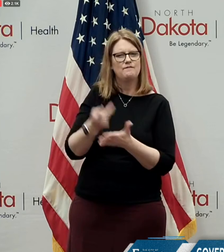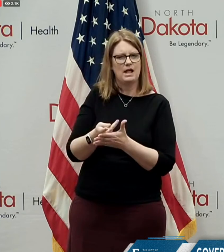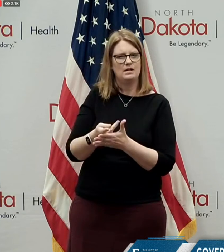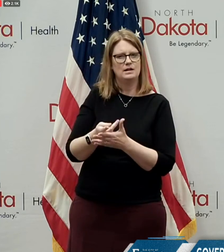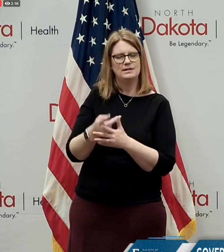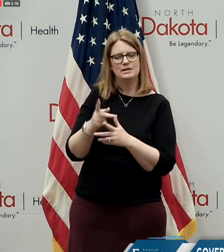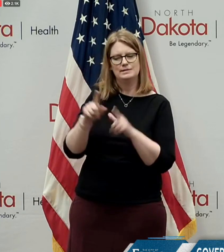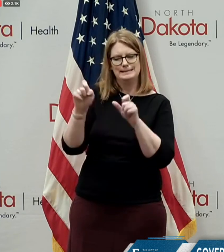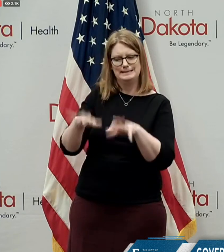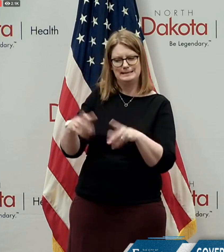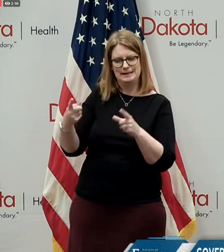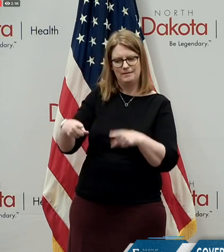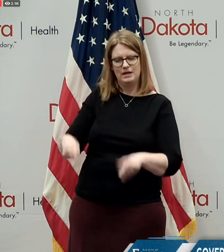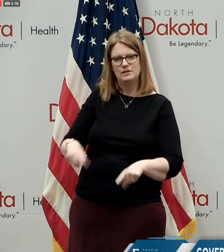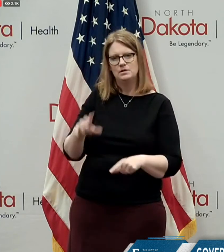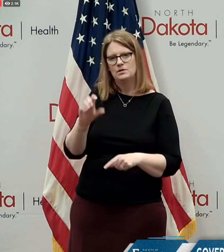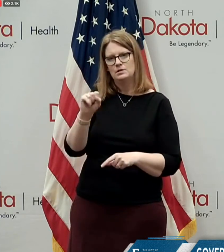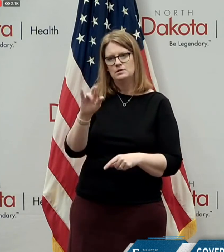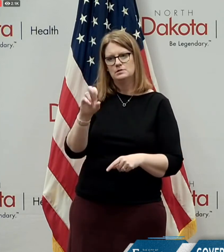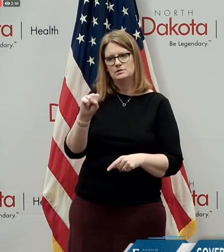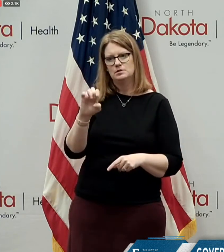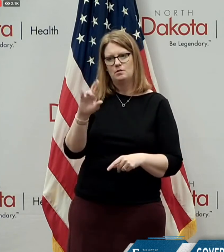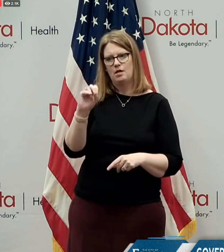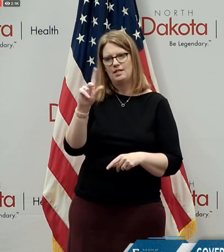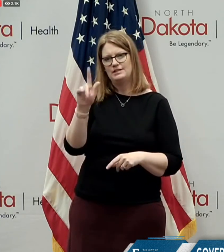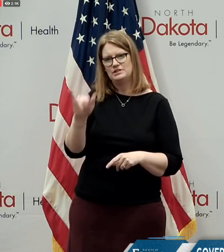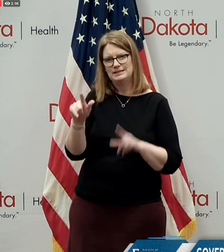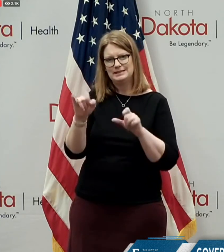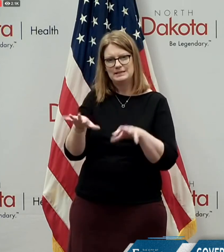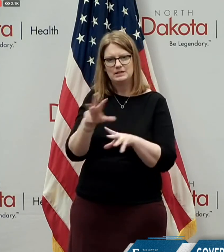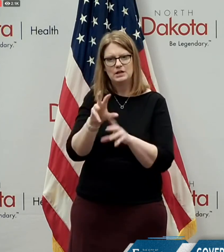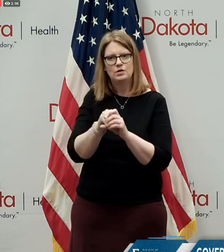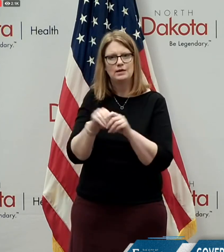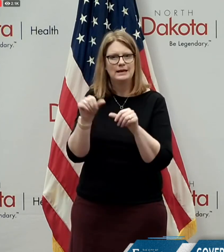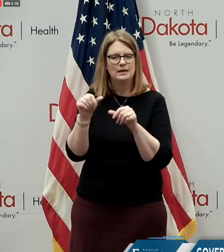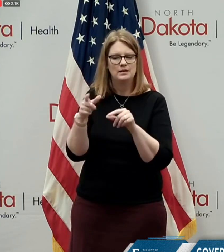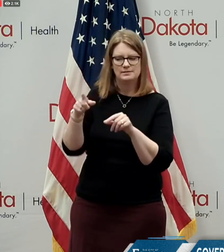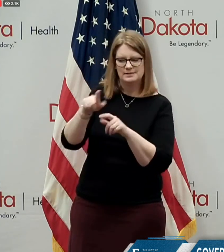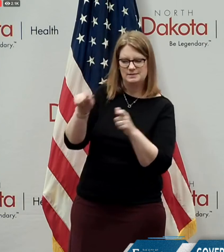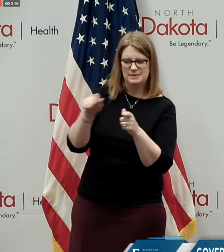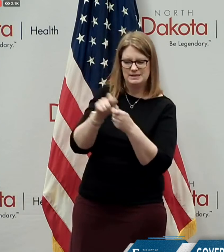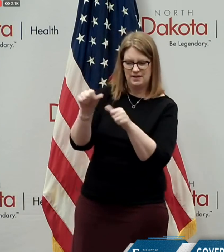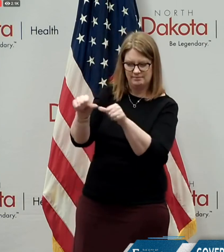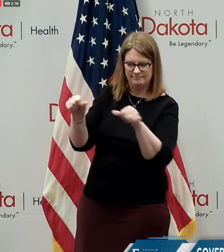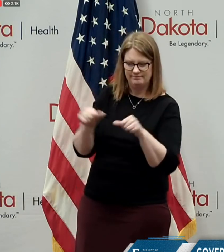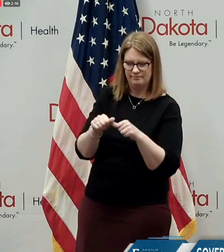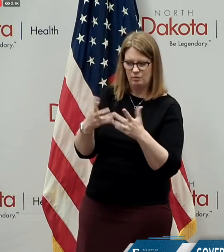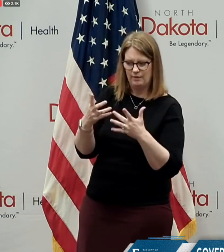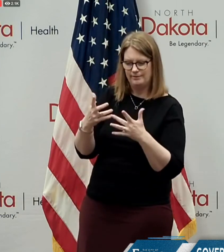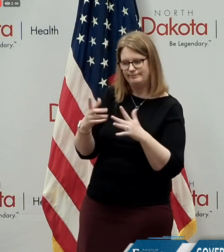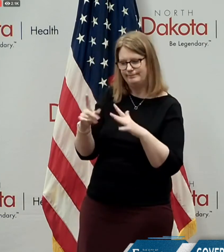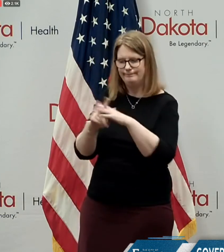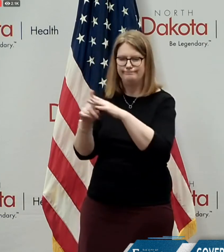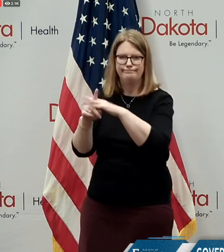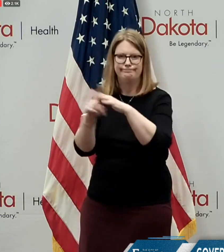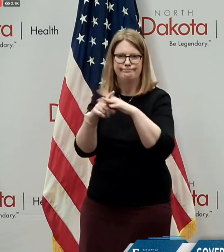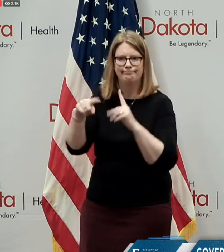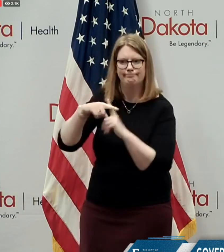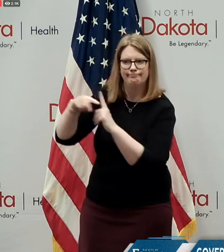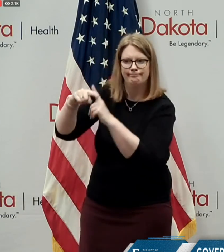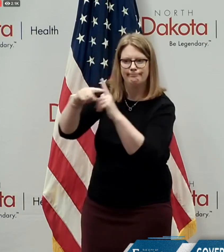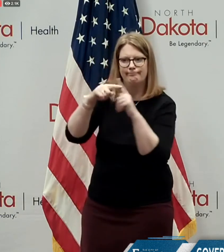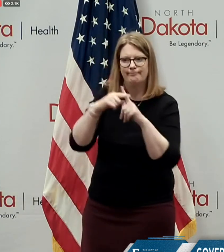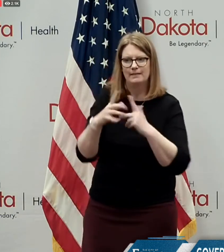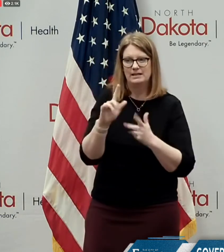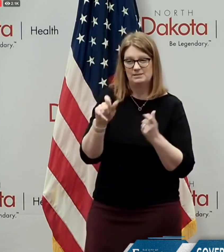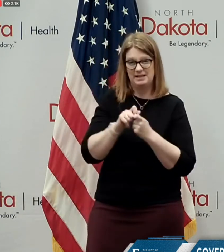will be targeted areas where serology tests would be most impactful, including areas where disease rate is high. So I don't know if that specifically answered your question or